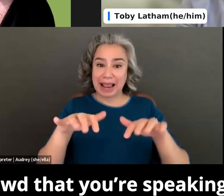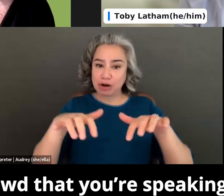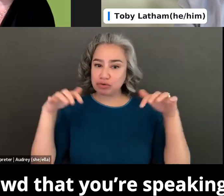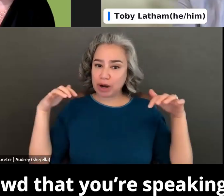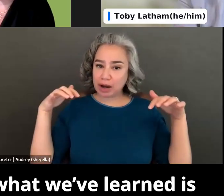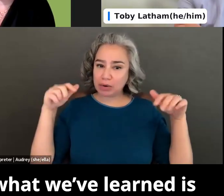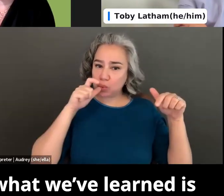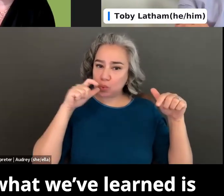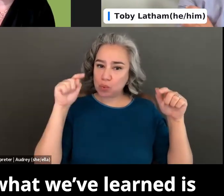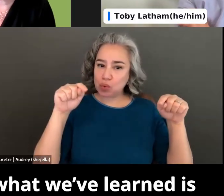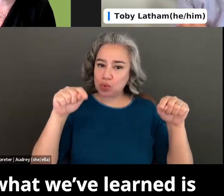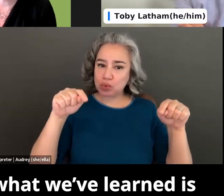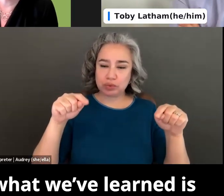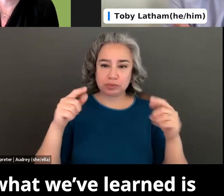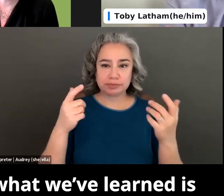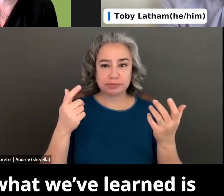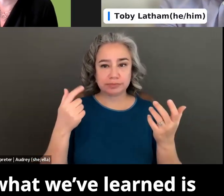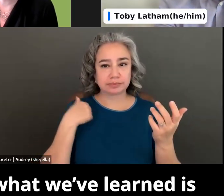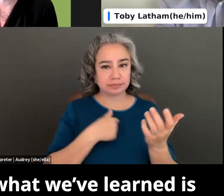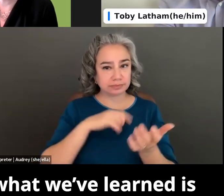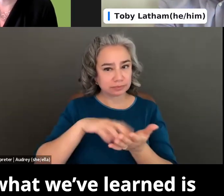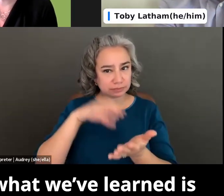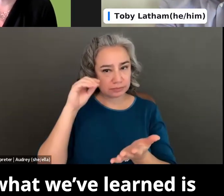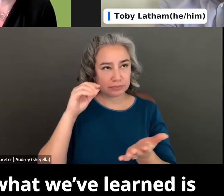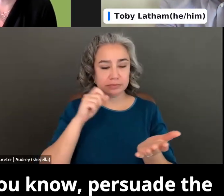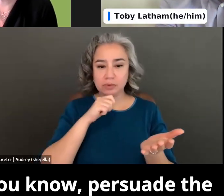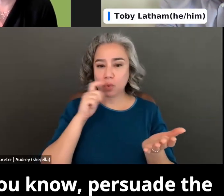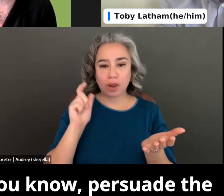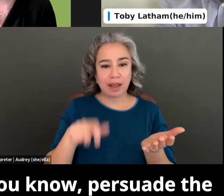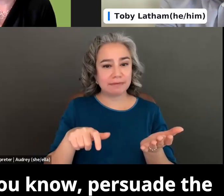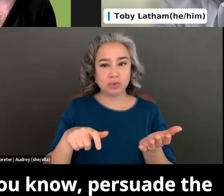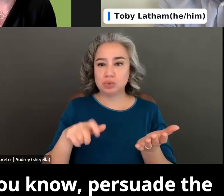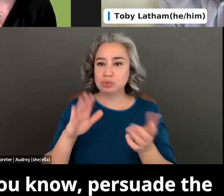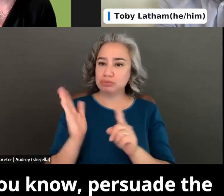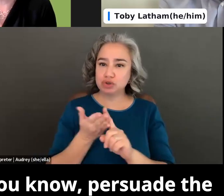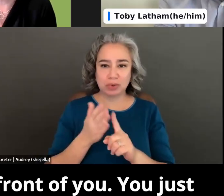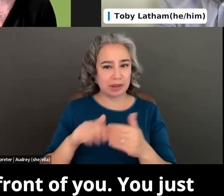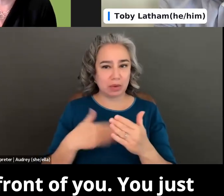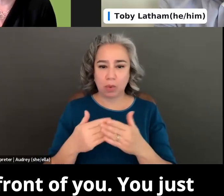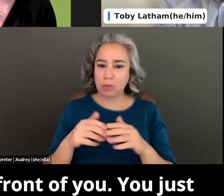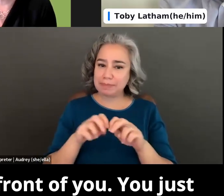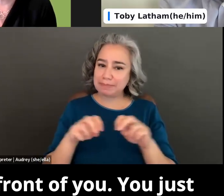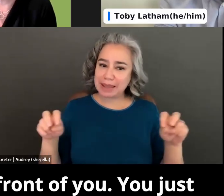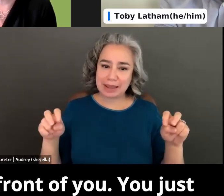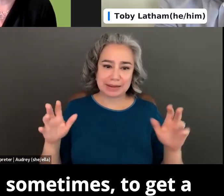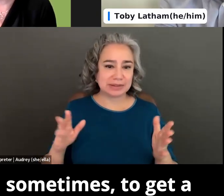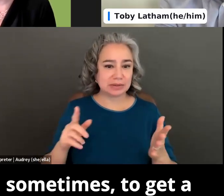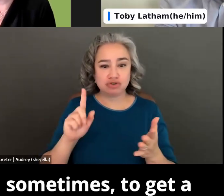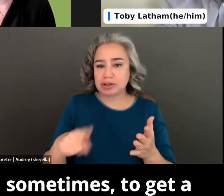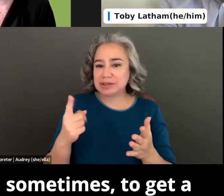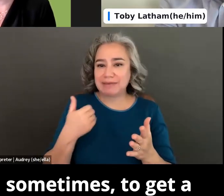to sometimes. What we've learned is that you don't have to, persuade the entire panel that's in front of you. You just have to get a